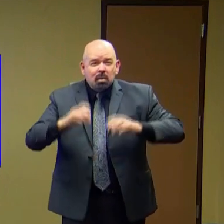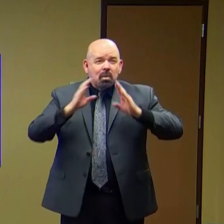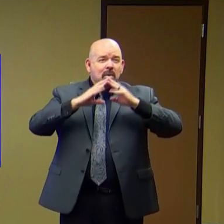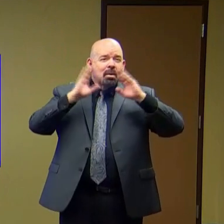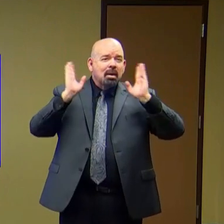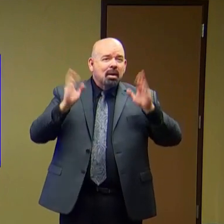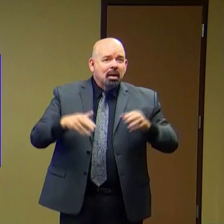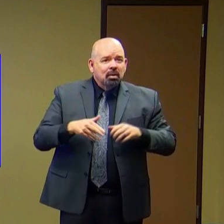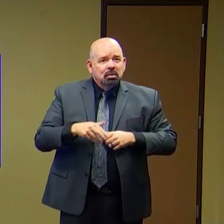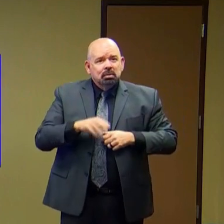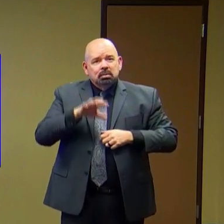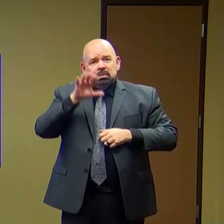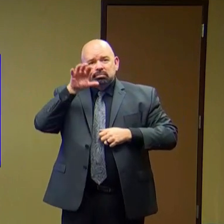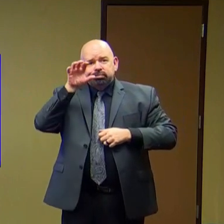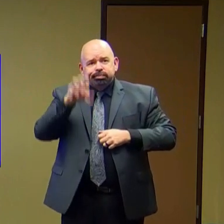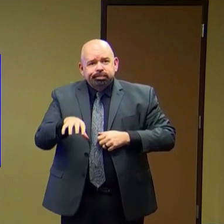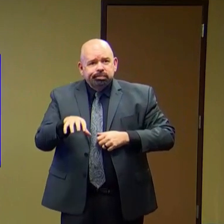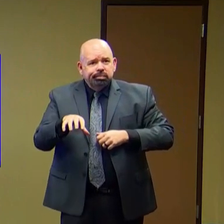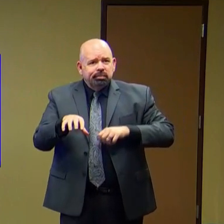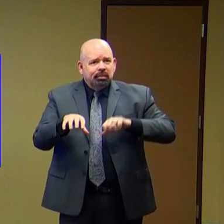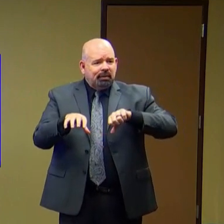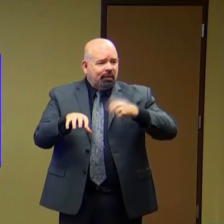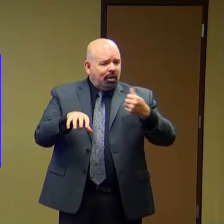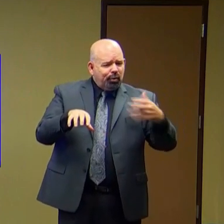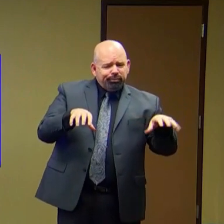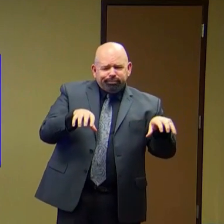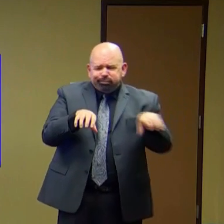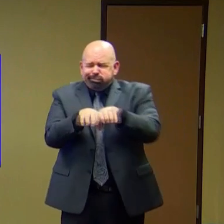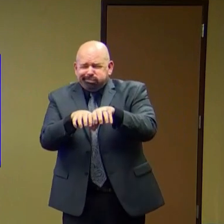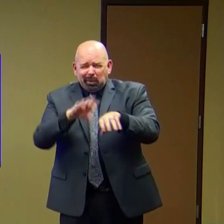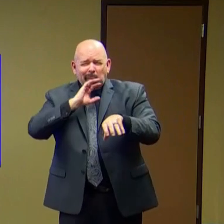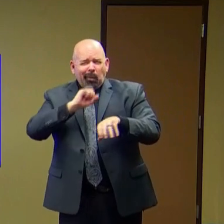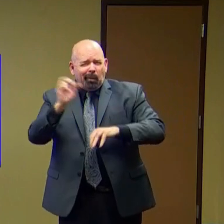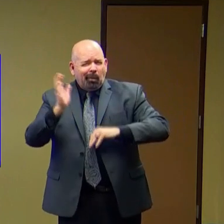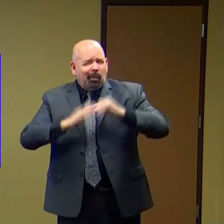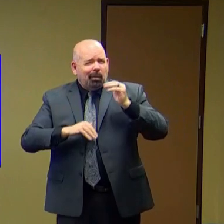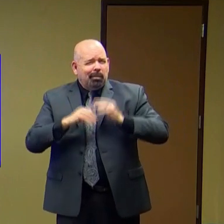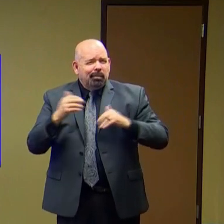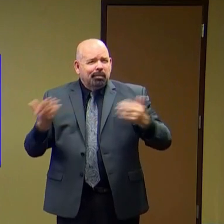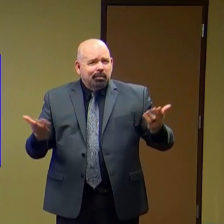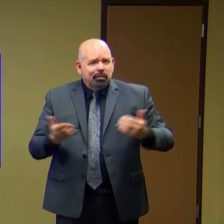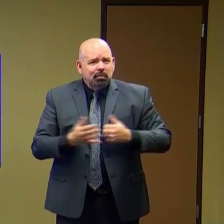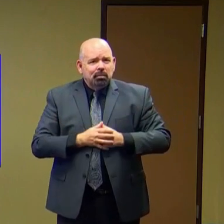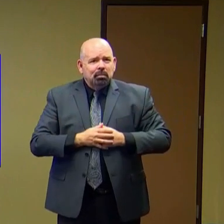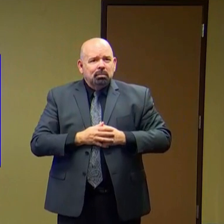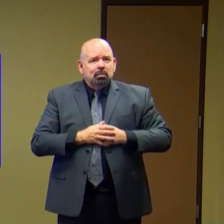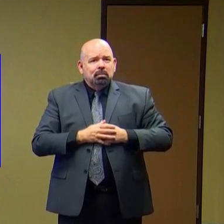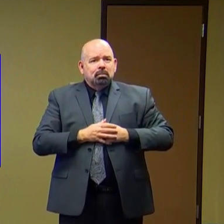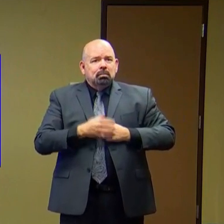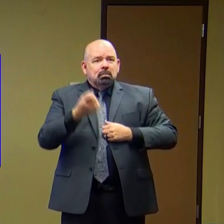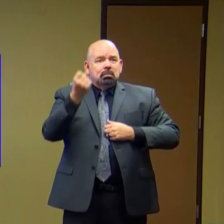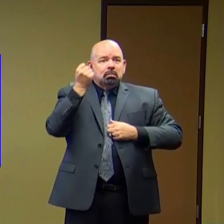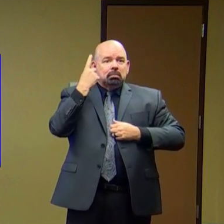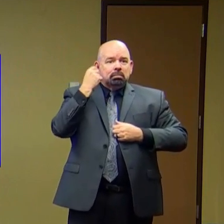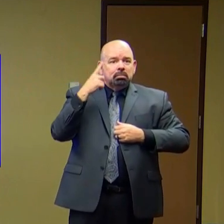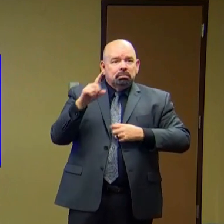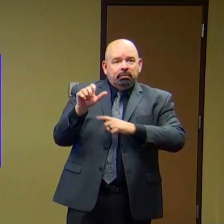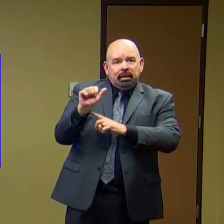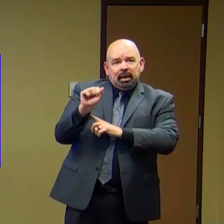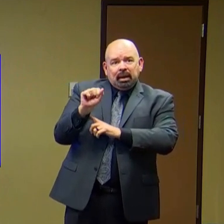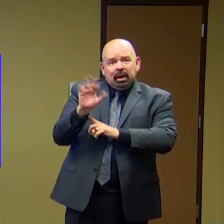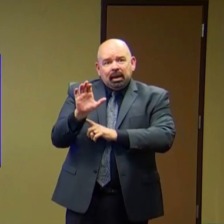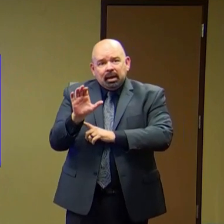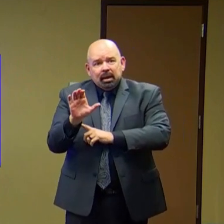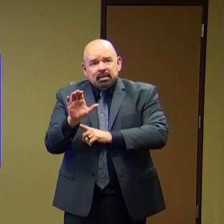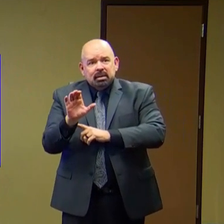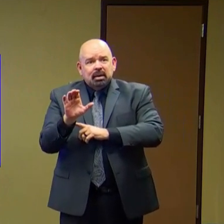live in a house where when you turn your air conditioner on in the summer or your heater on in the winter, you have a part of the house that gets